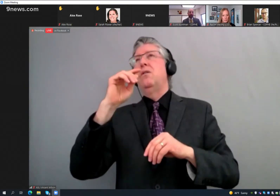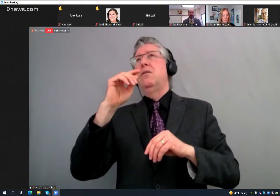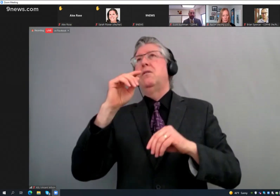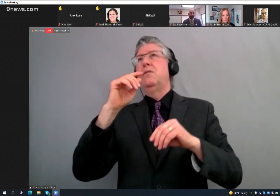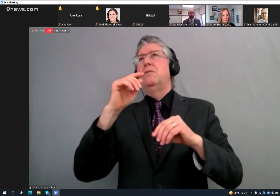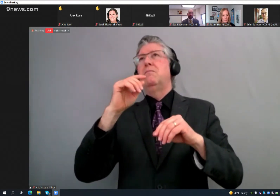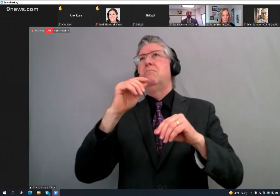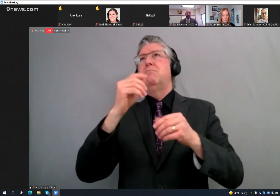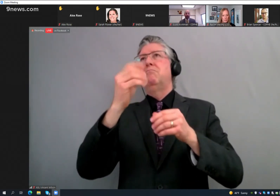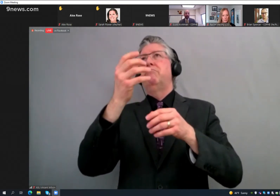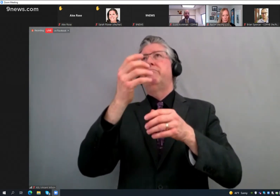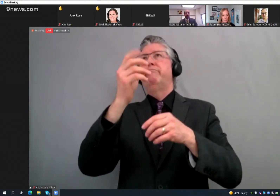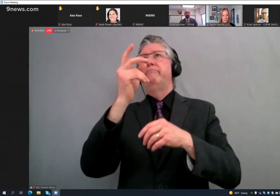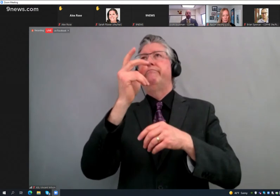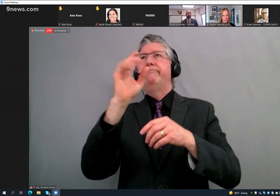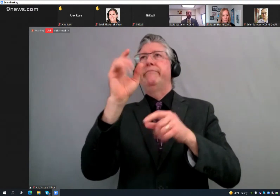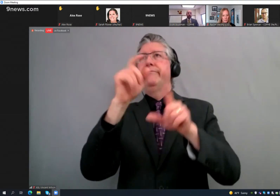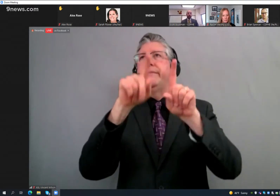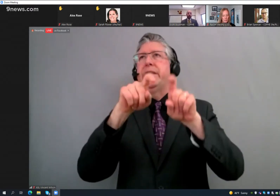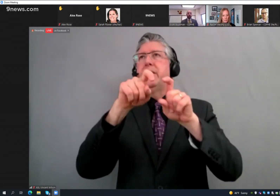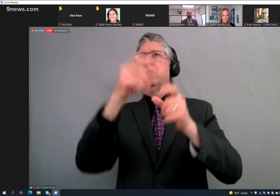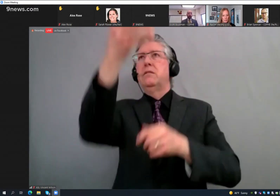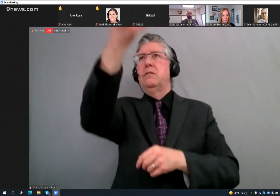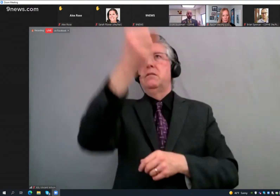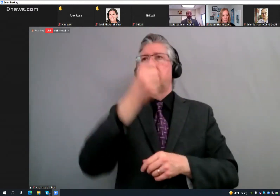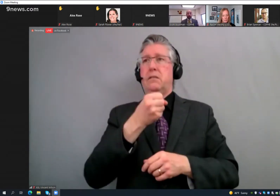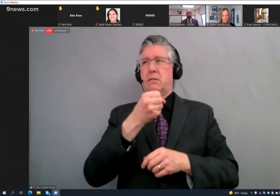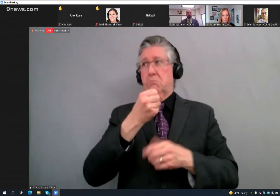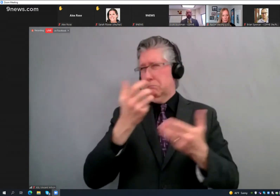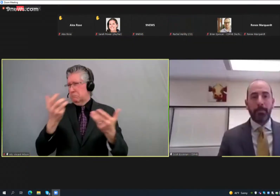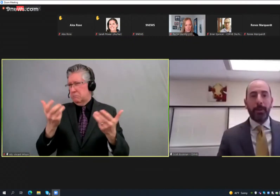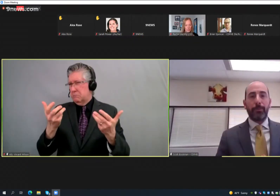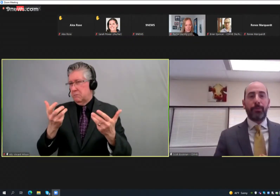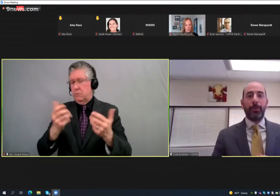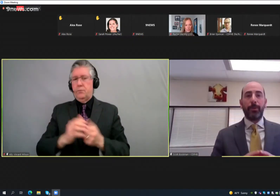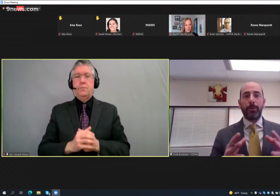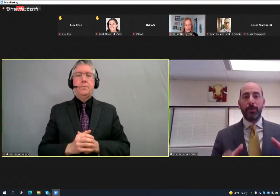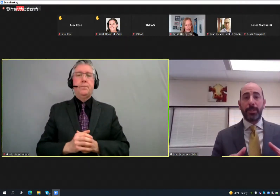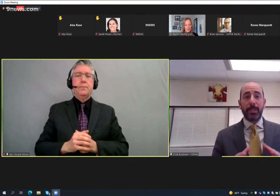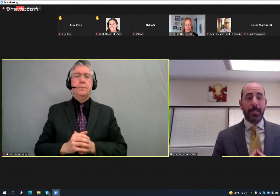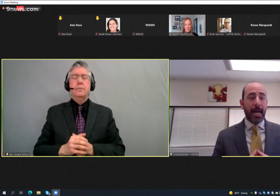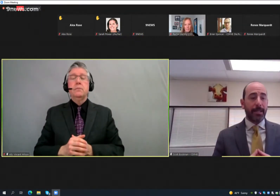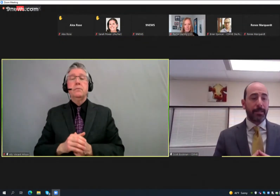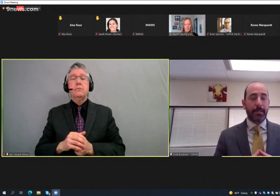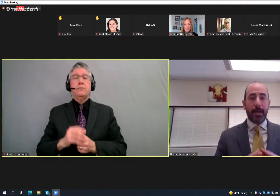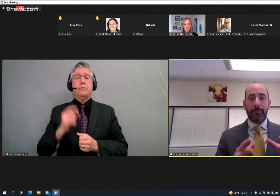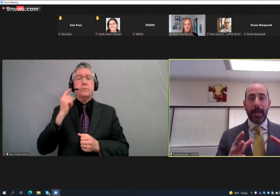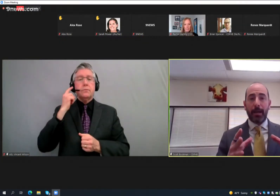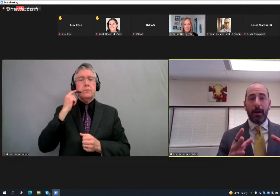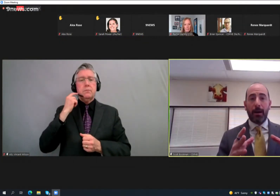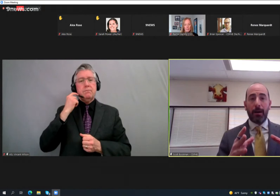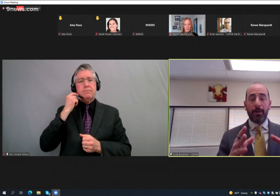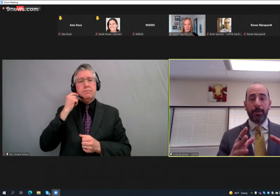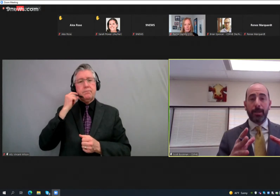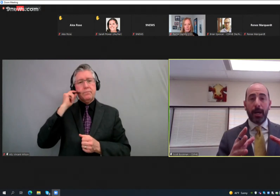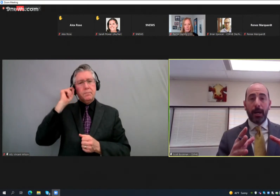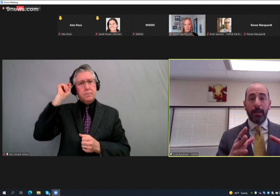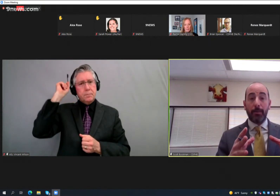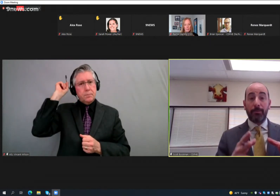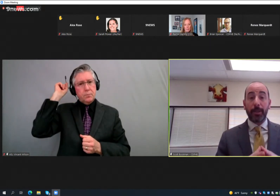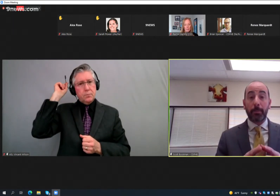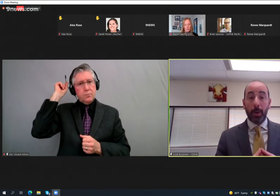keep screening themselves? Well, we encourage people to use these tests if they